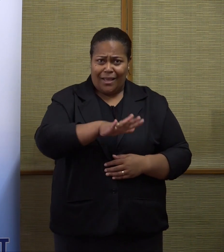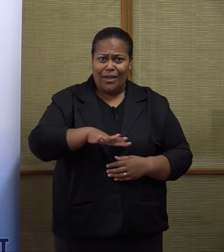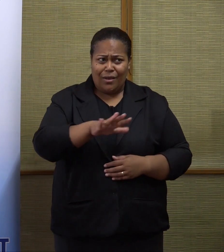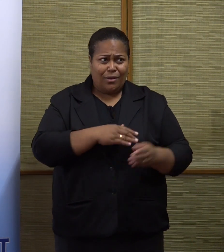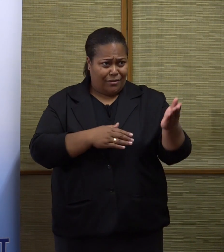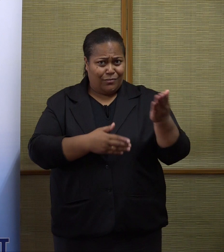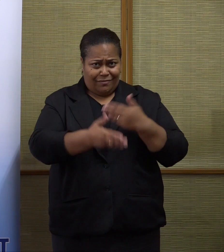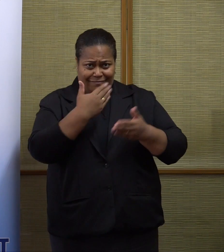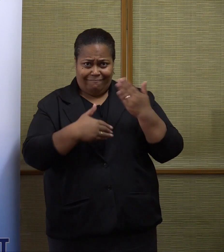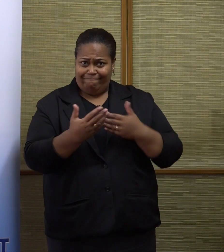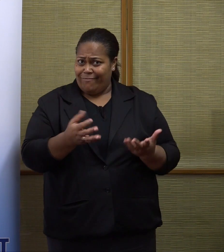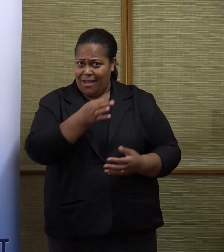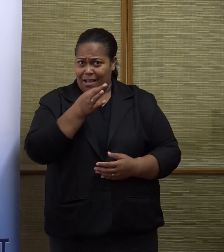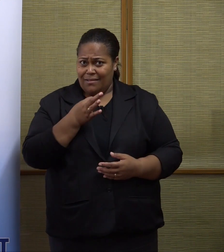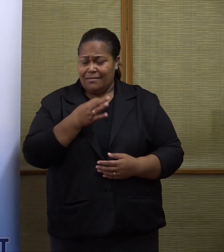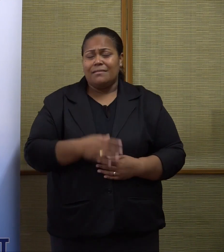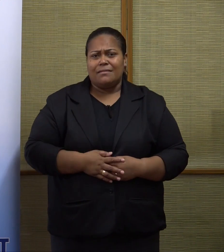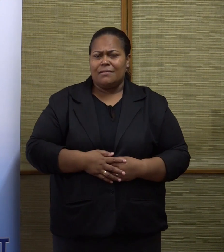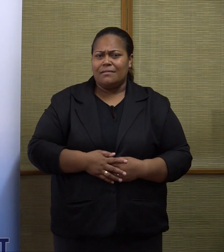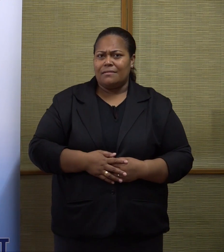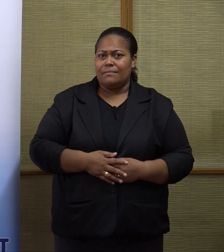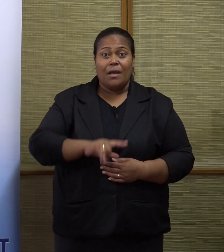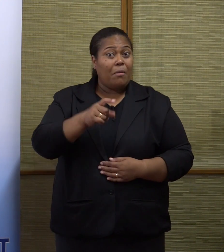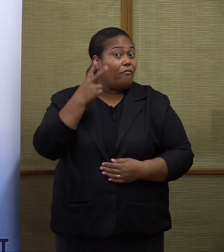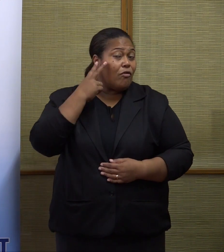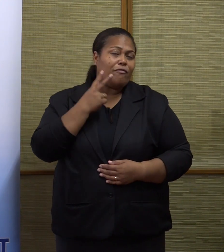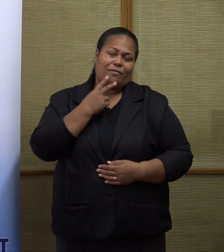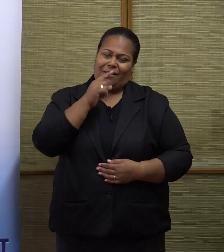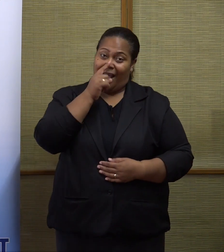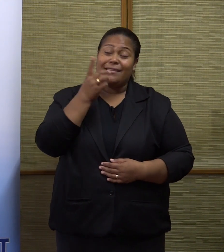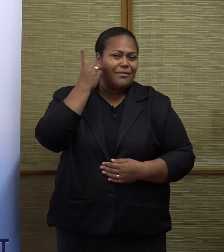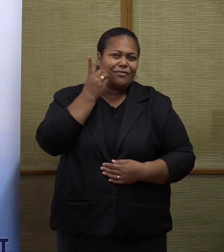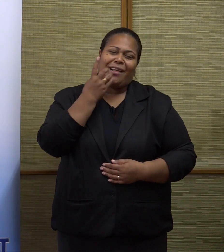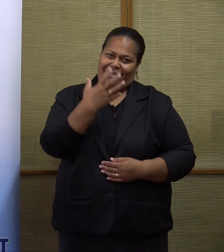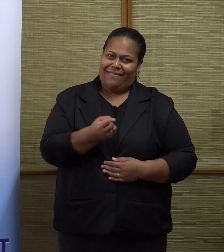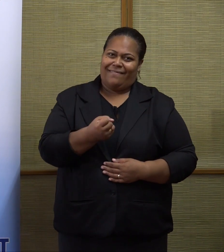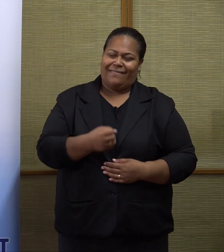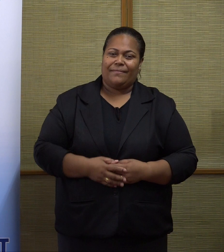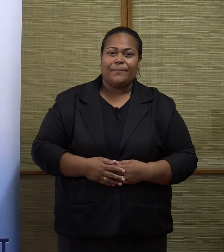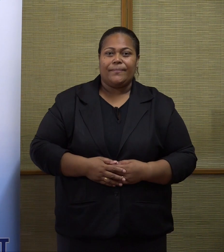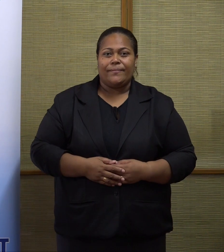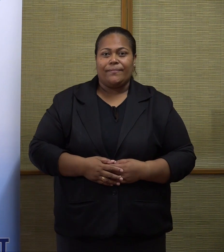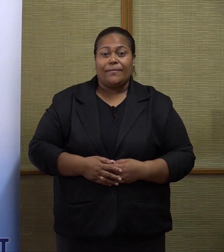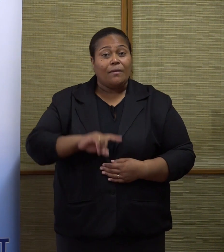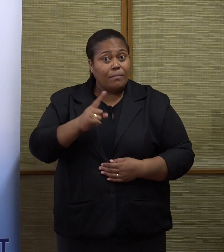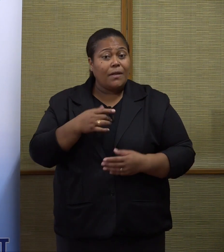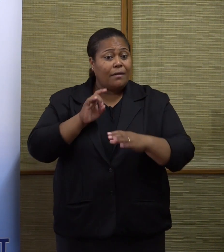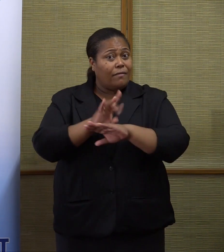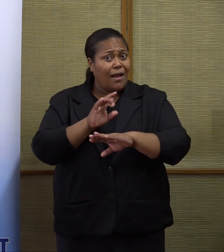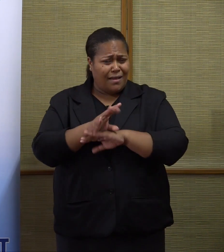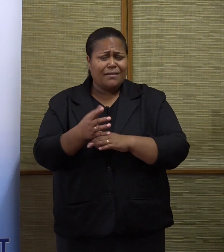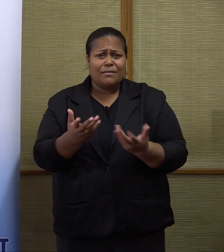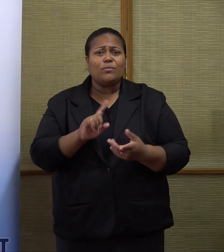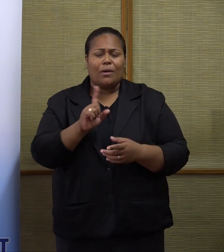have inquired. Where we can't get through to Vodafone, Digicel is there. However, as per the advice, we should have